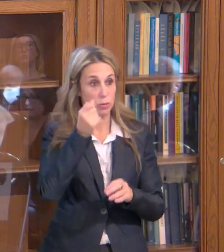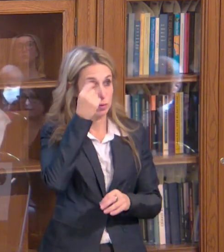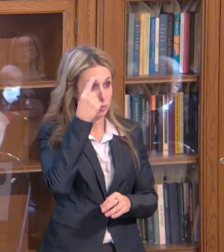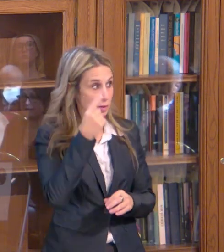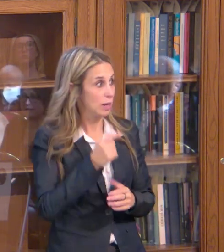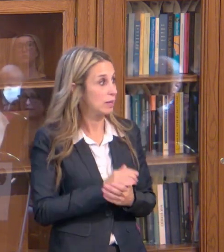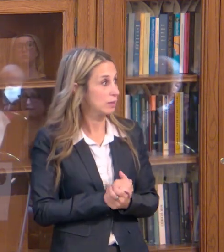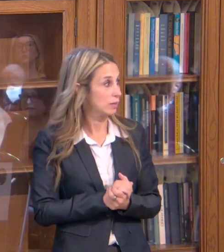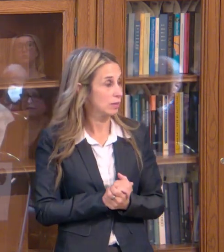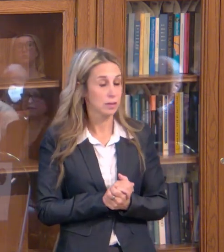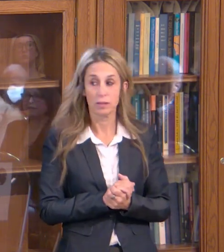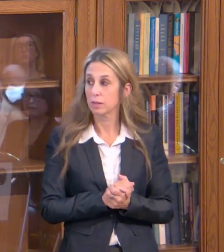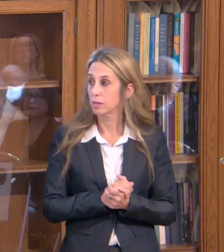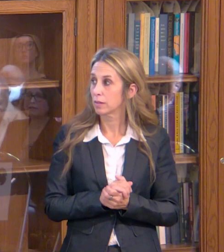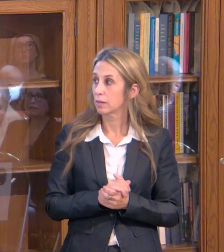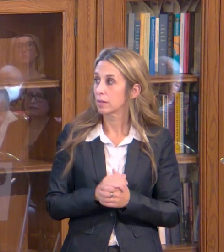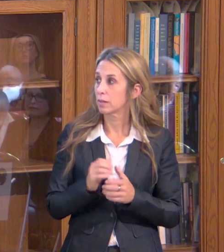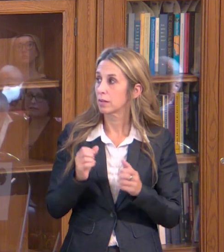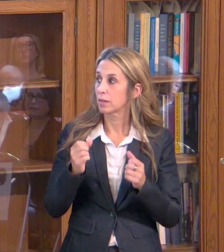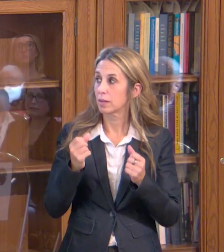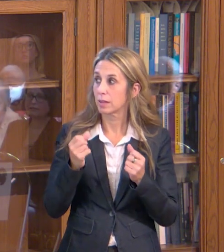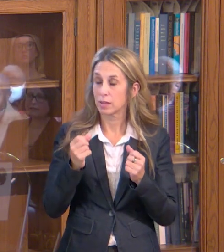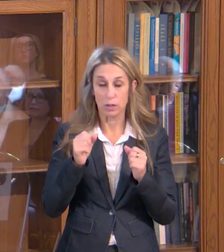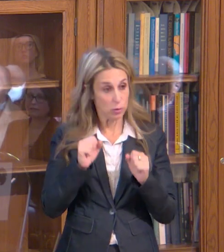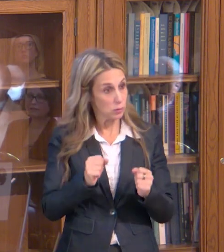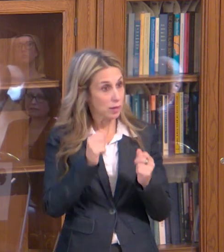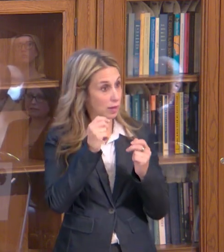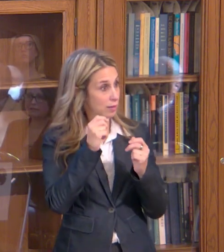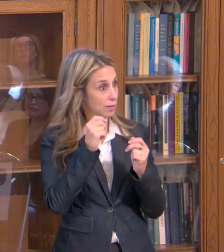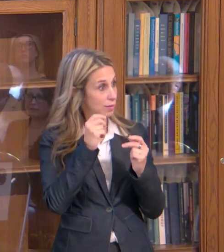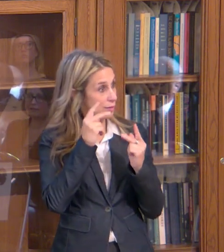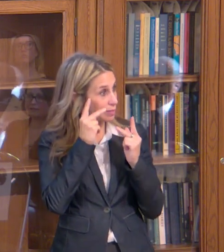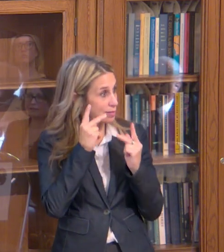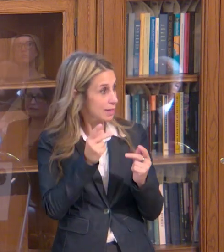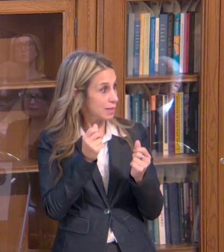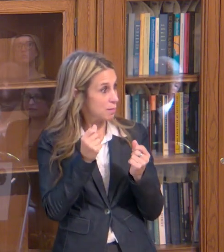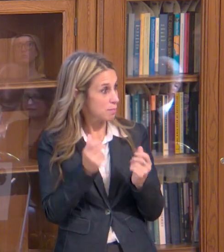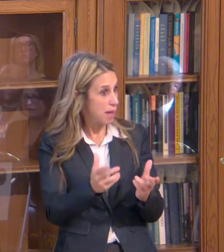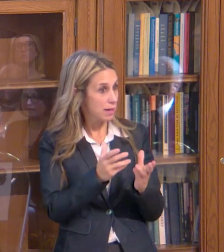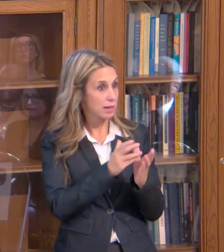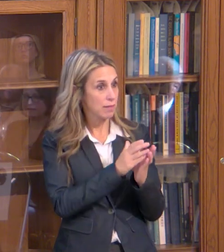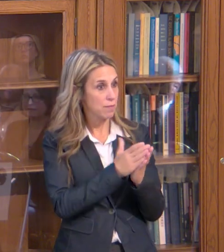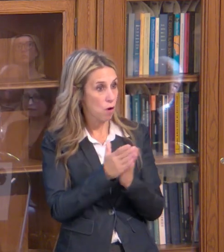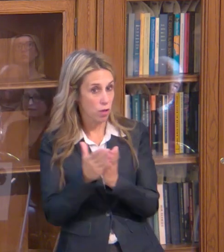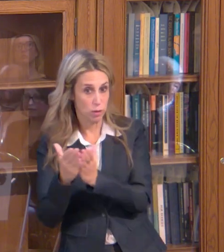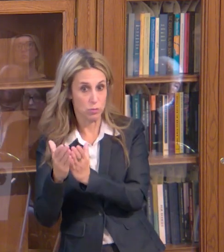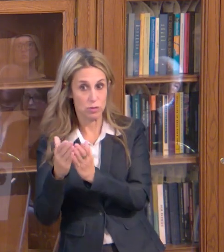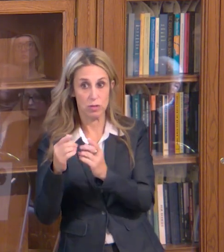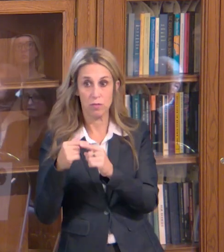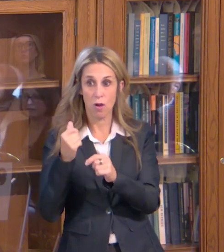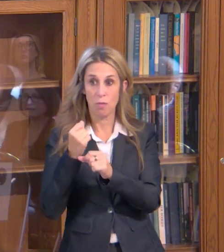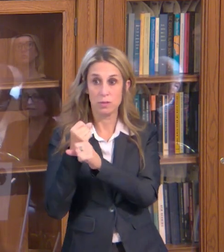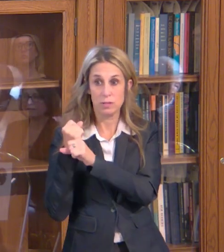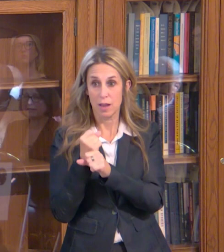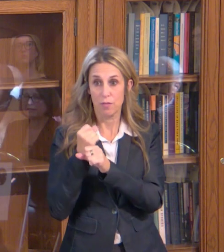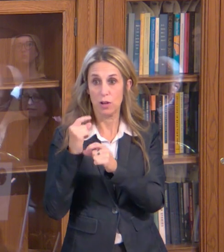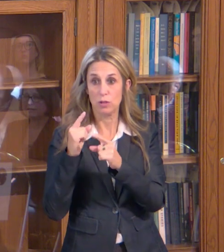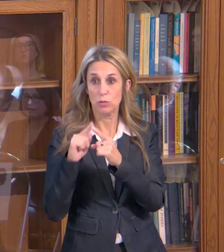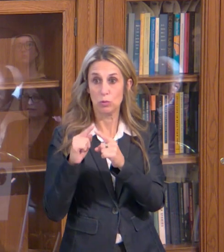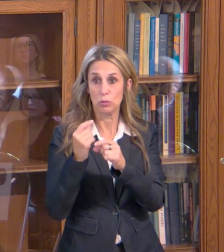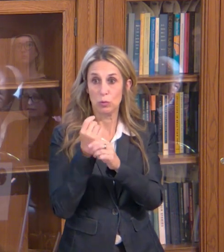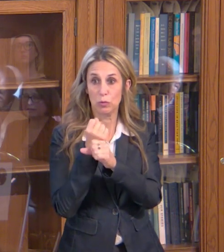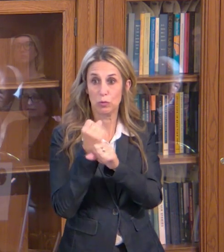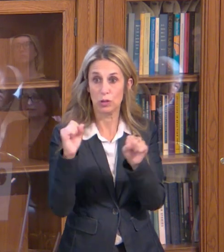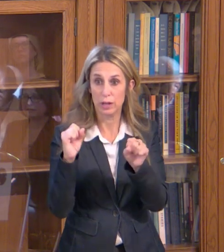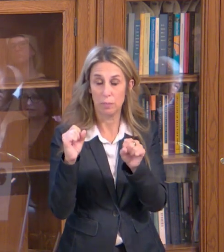it's you can see the many volumes of From Slavery to Freedom there are 10